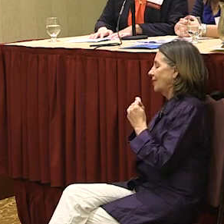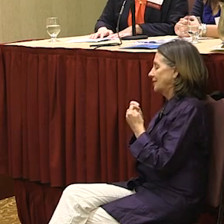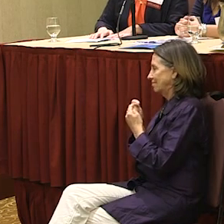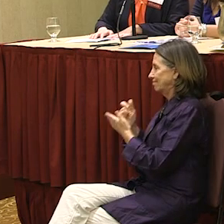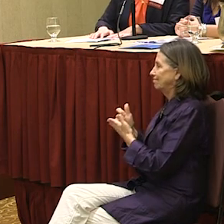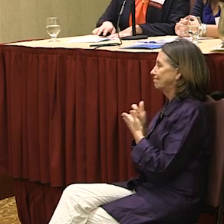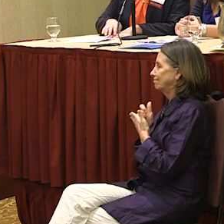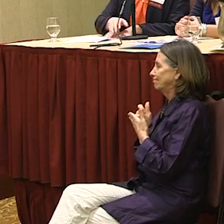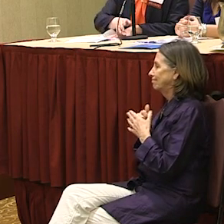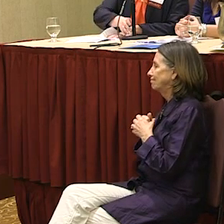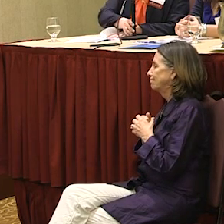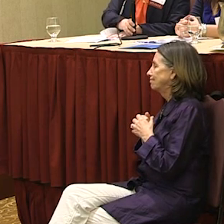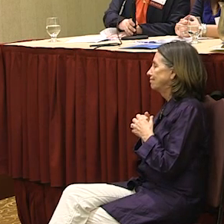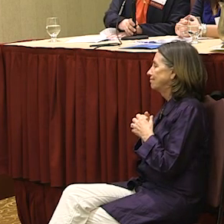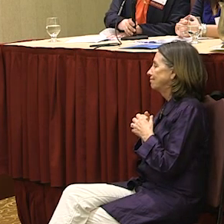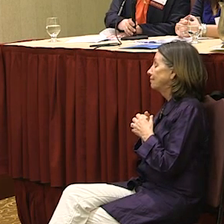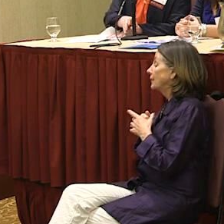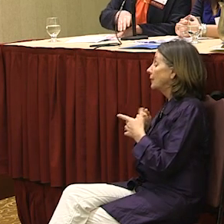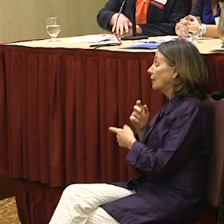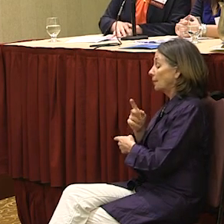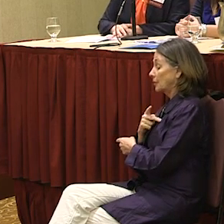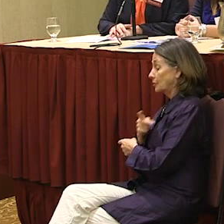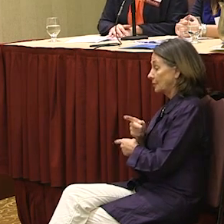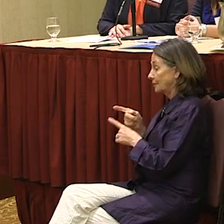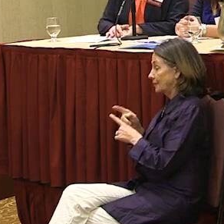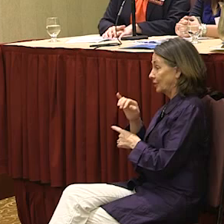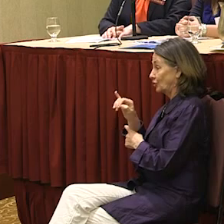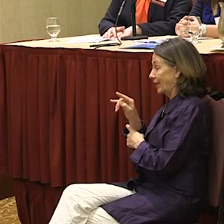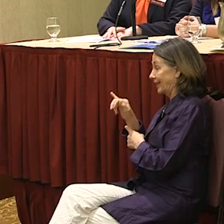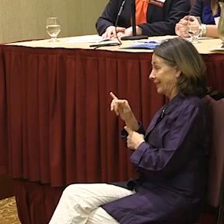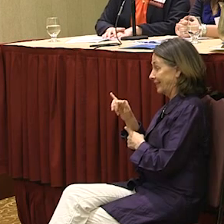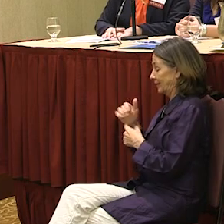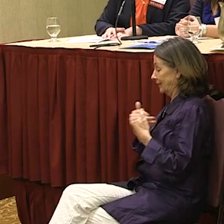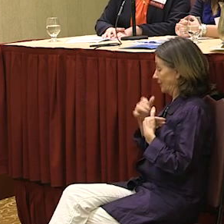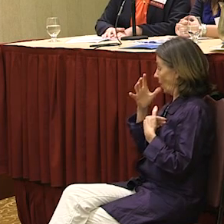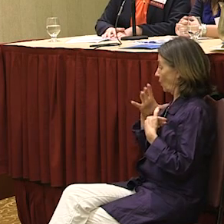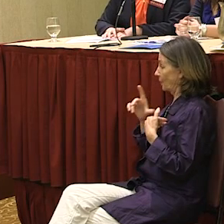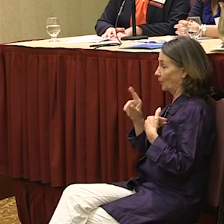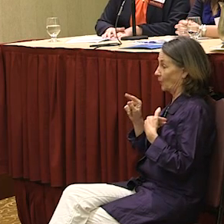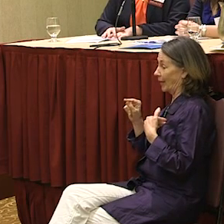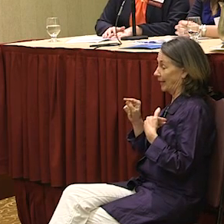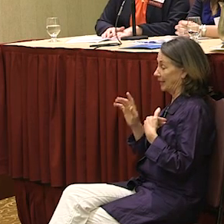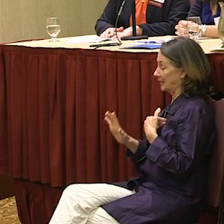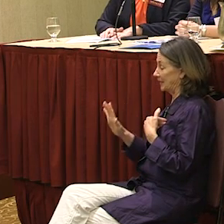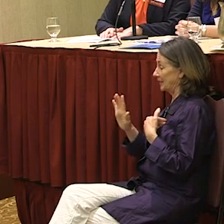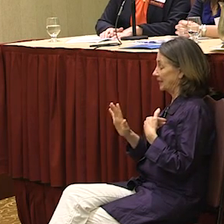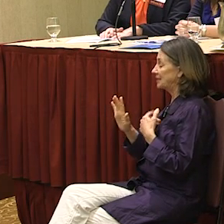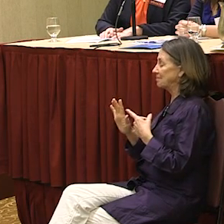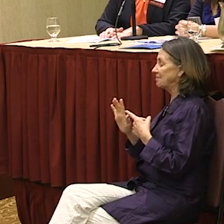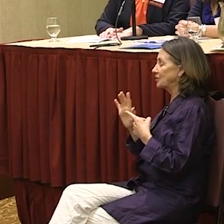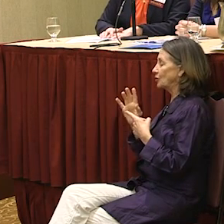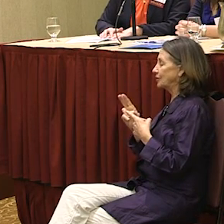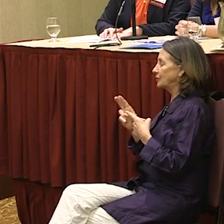for us. I'll tell a story about a patient, Jenny. She's a young woman in her 20s with a known